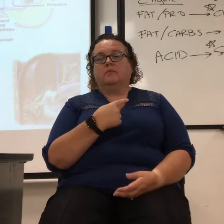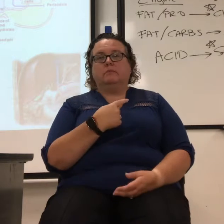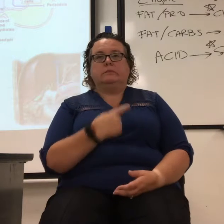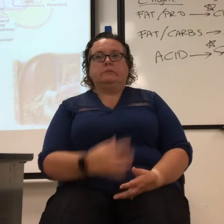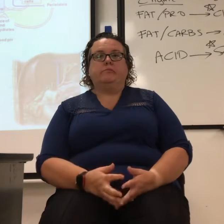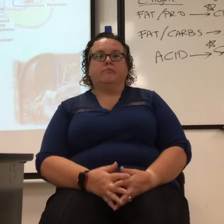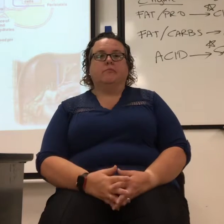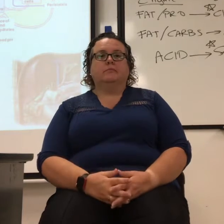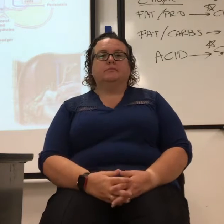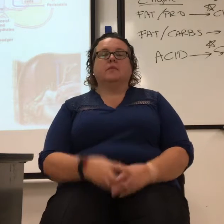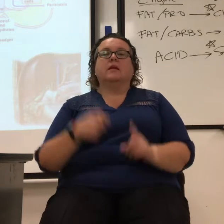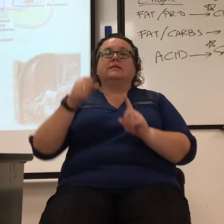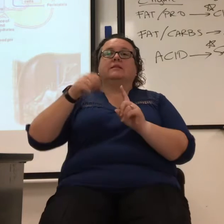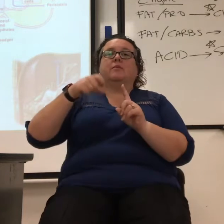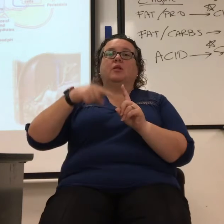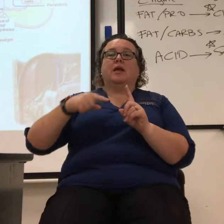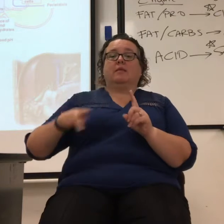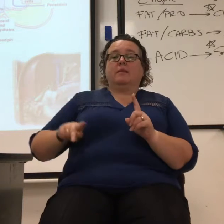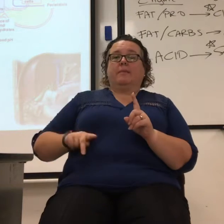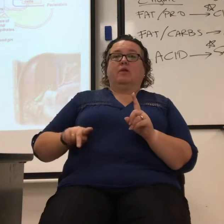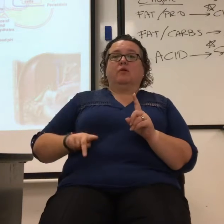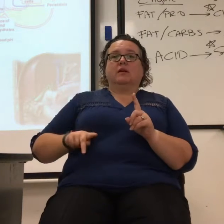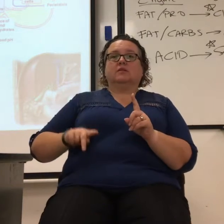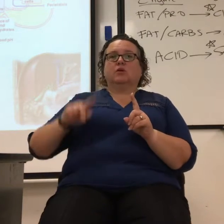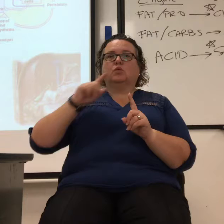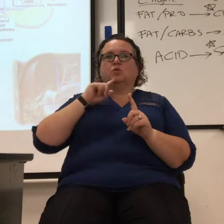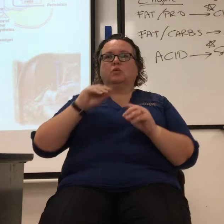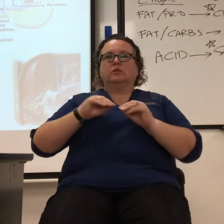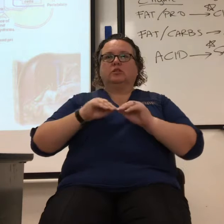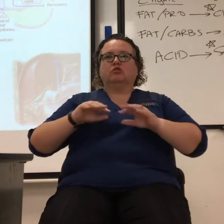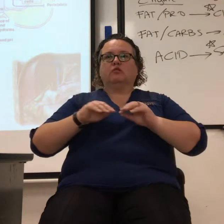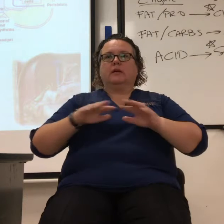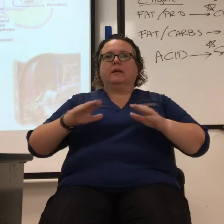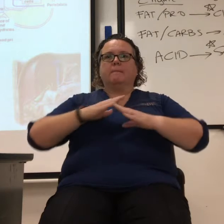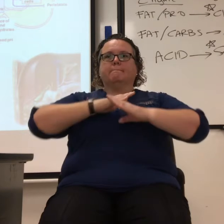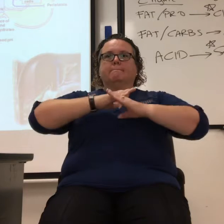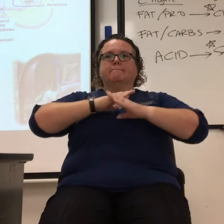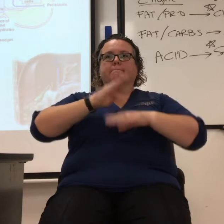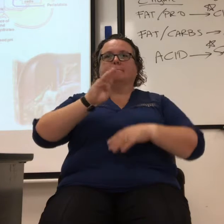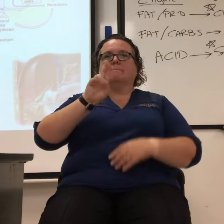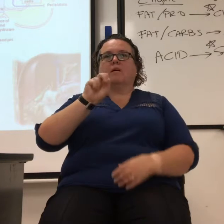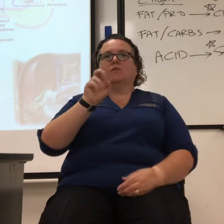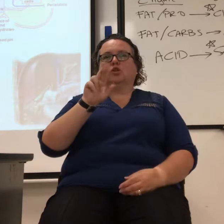stimulate the pancreas to secrete buffers.